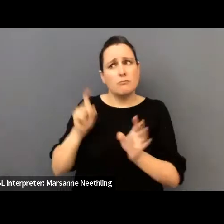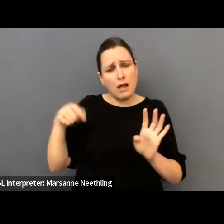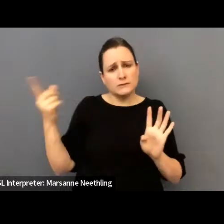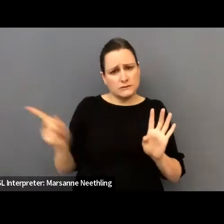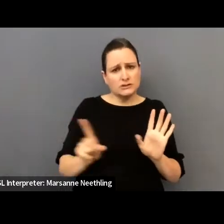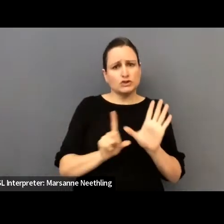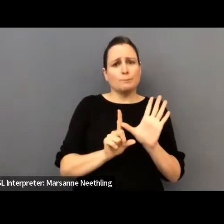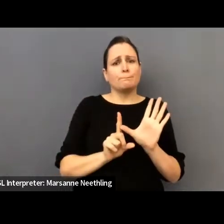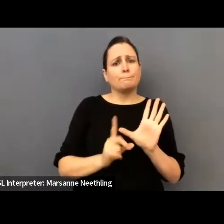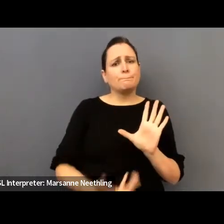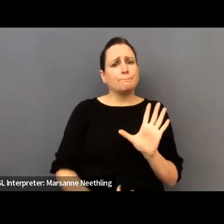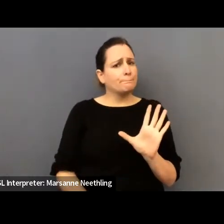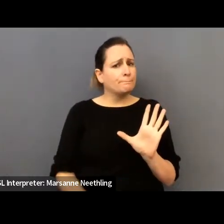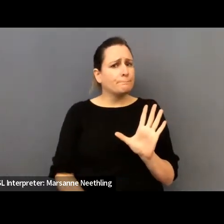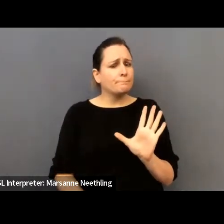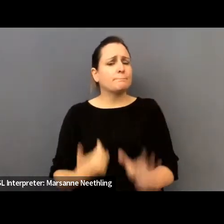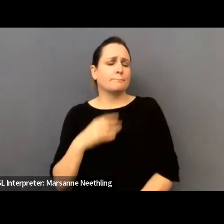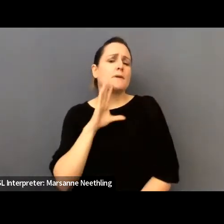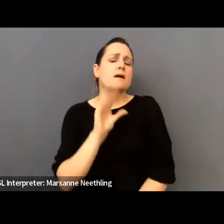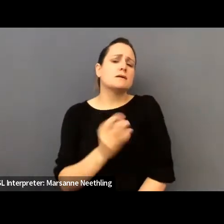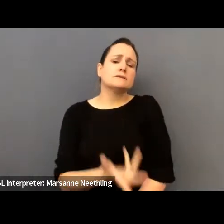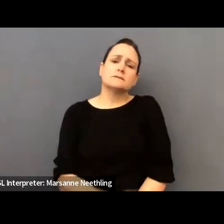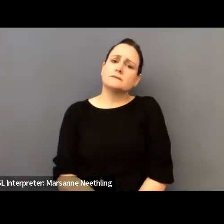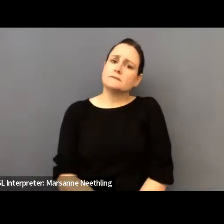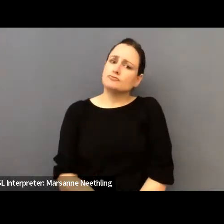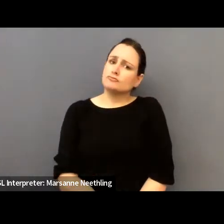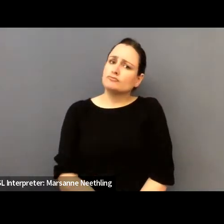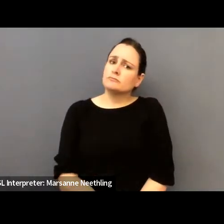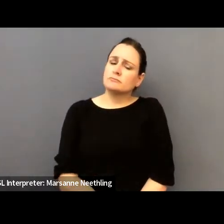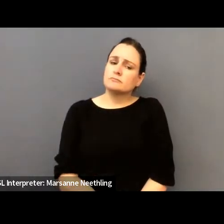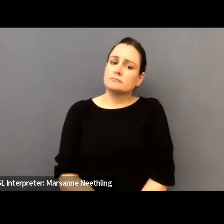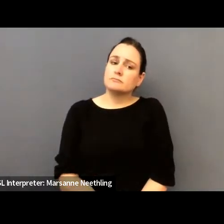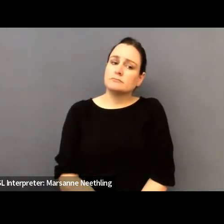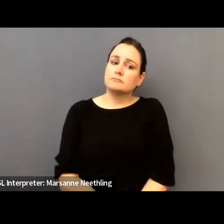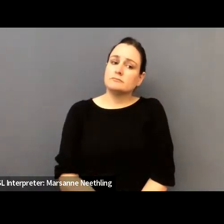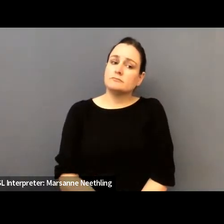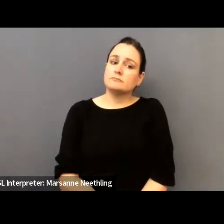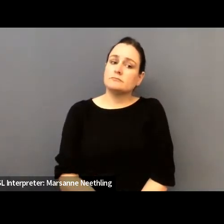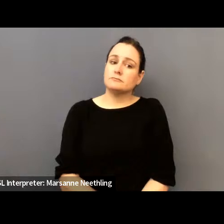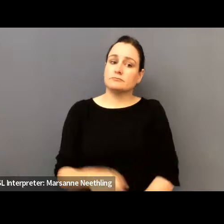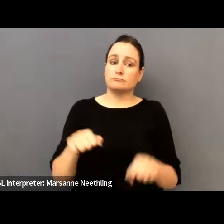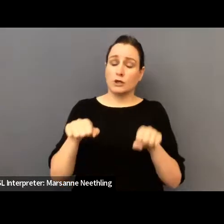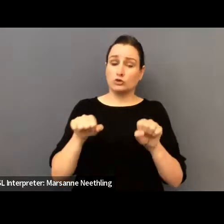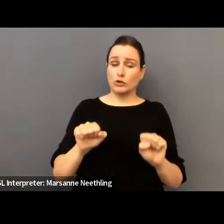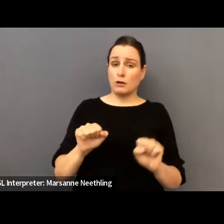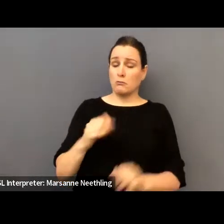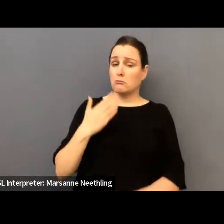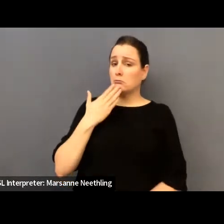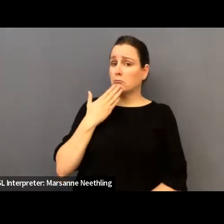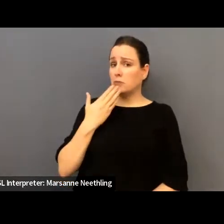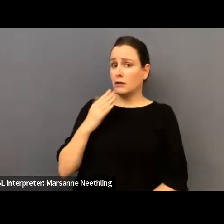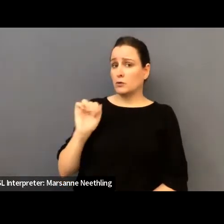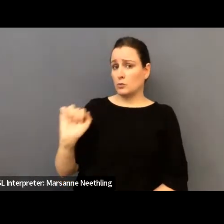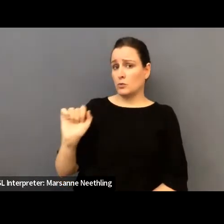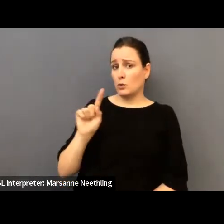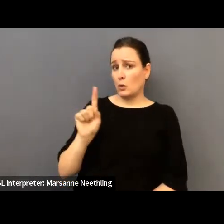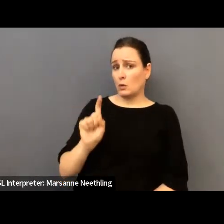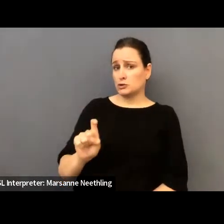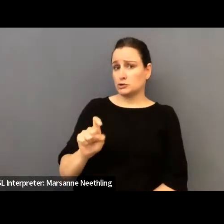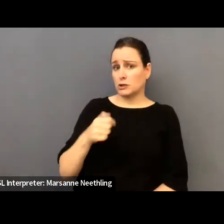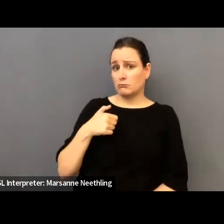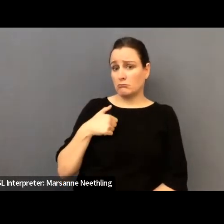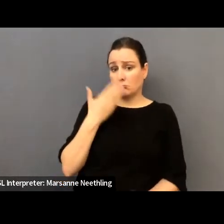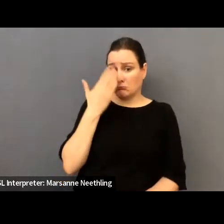Thank you. Thanks for that question. I'm not too sure whether higher education is